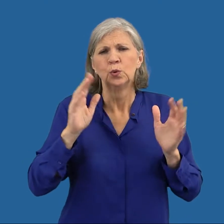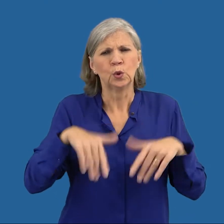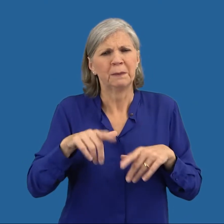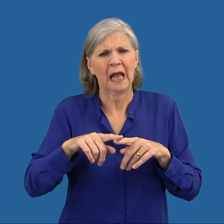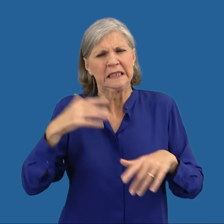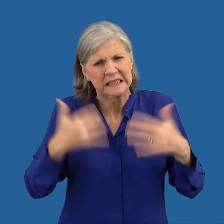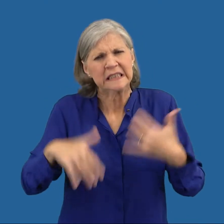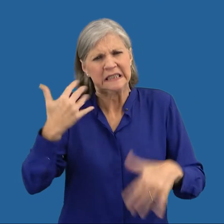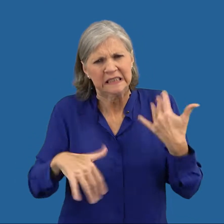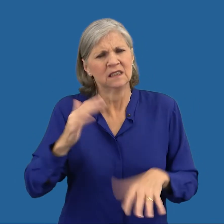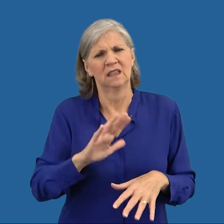Period pain should not be severe.